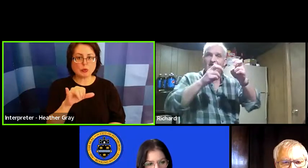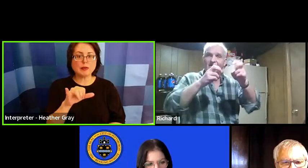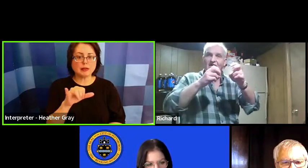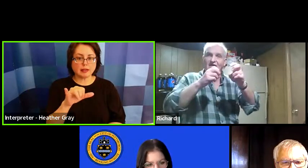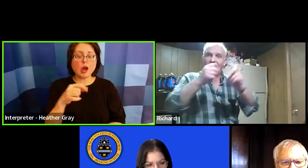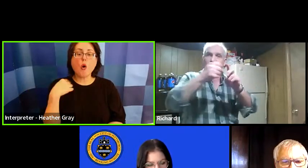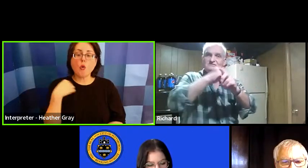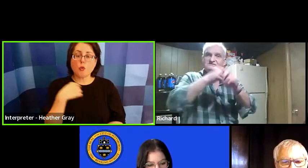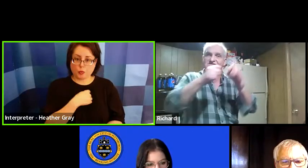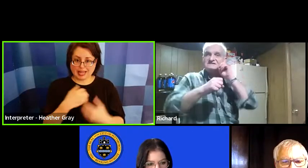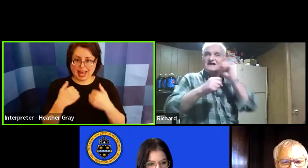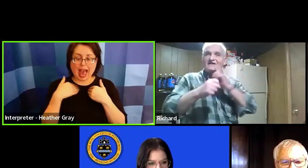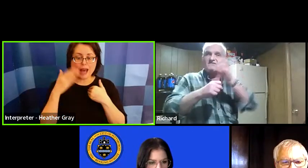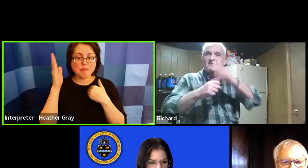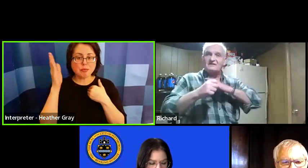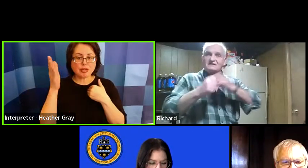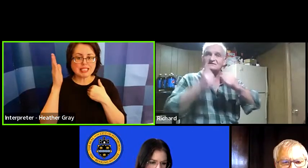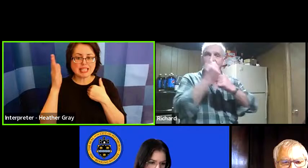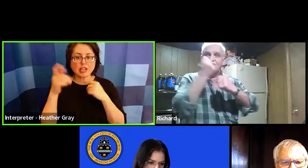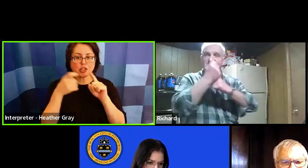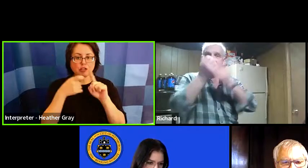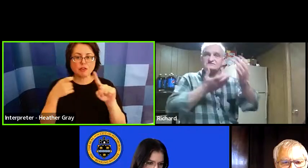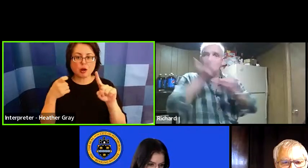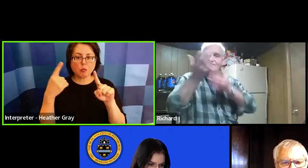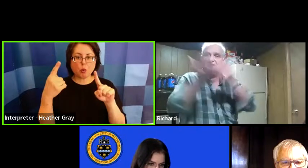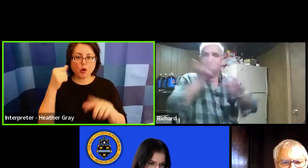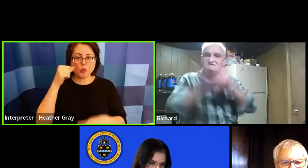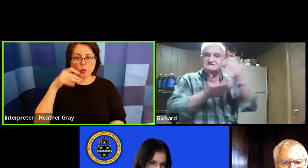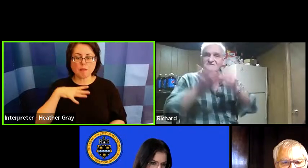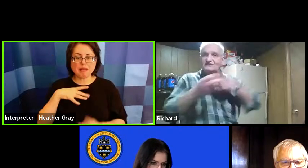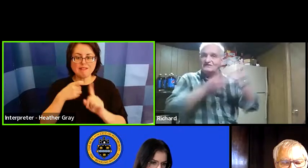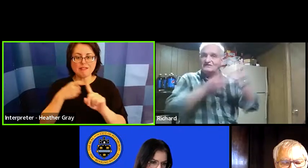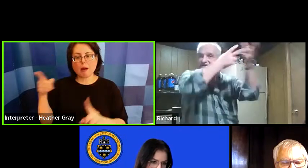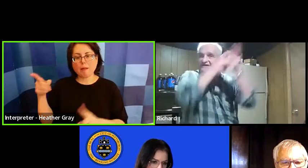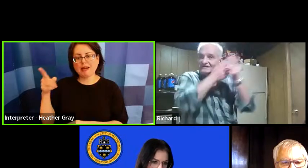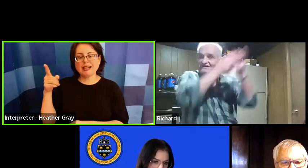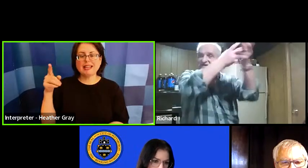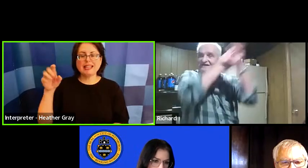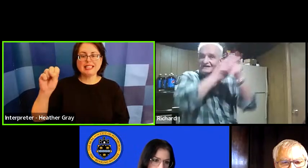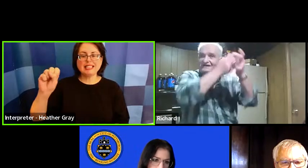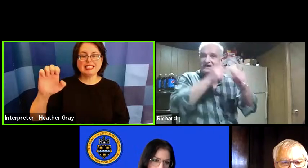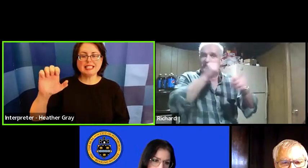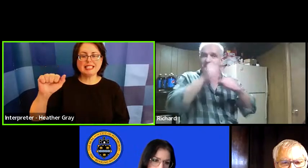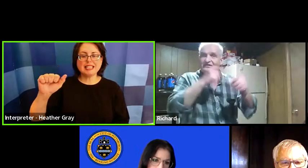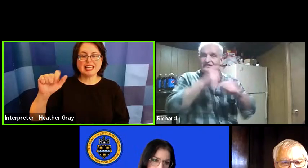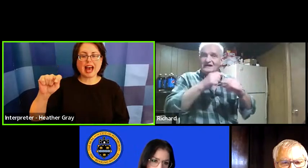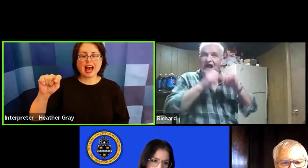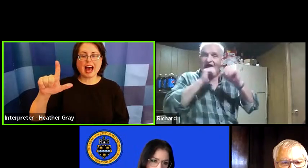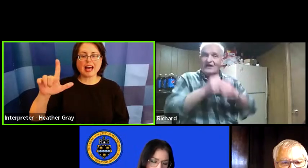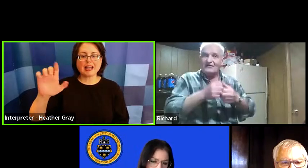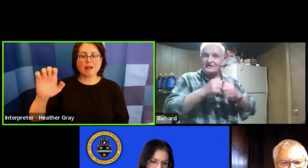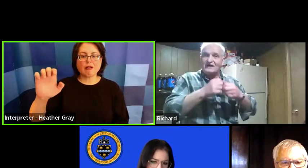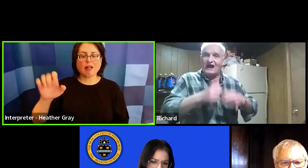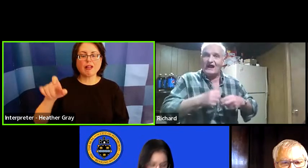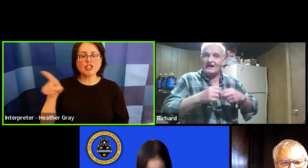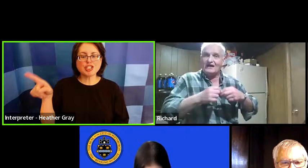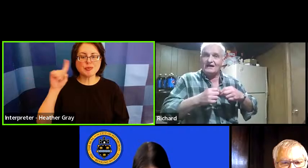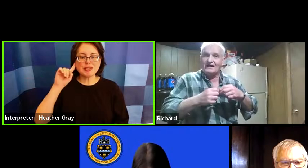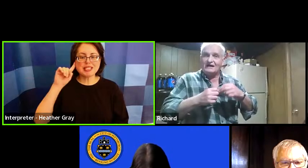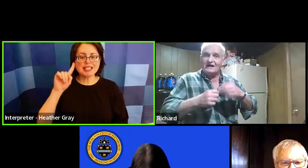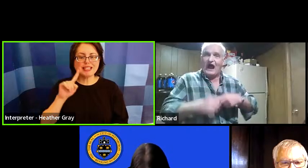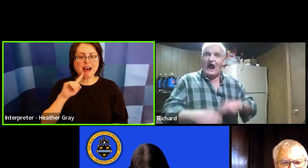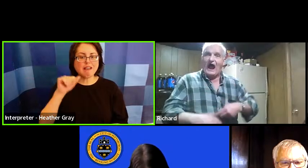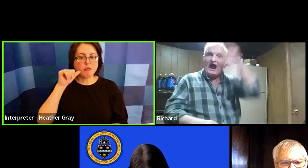had a presentation from a woman from Seattle who was a deaf woman who was providing support services for victims